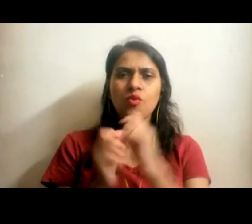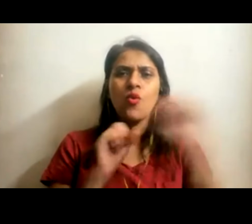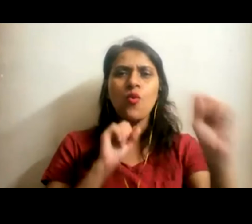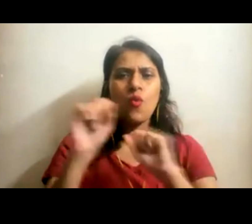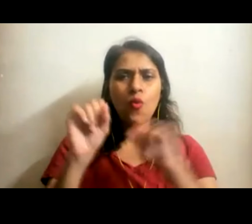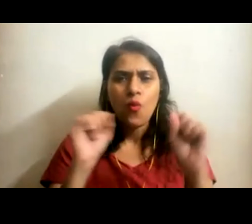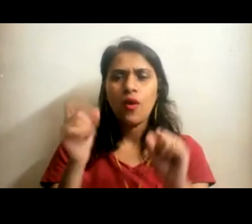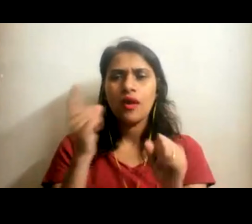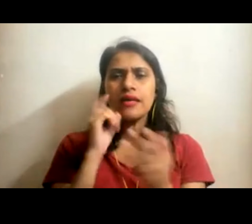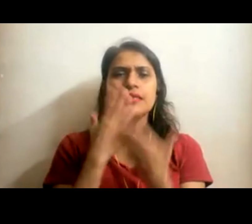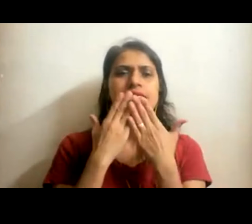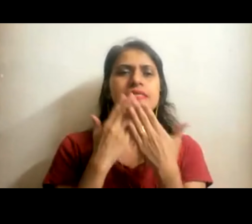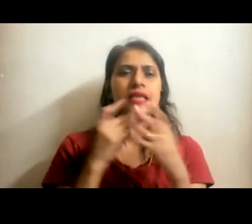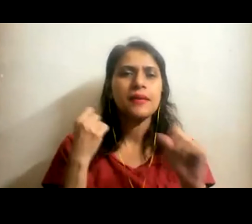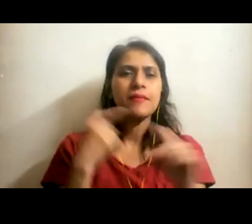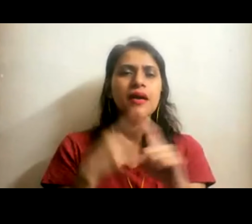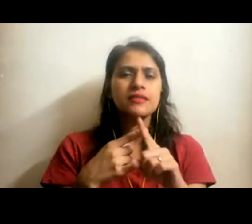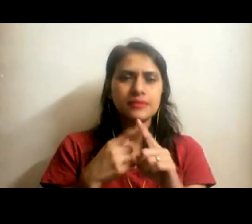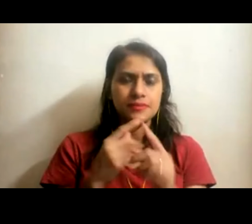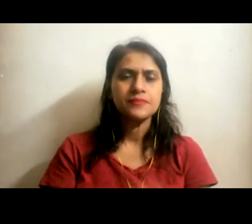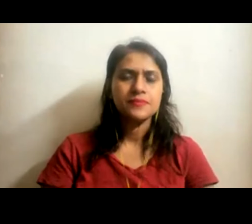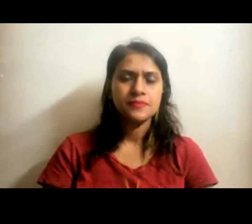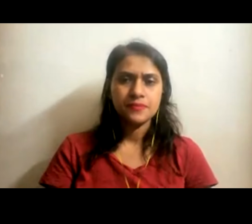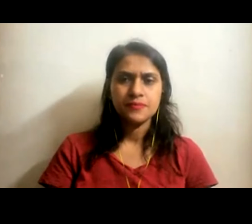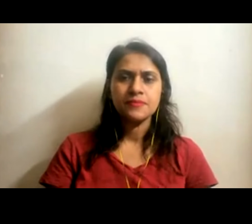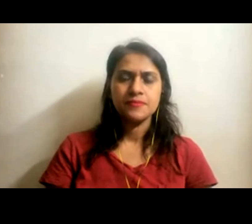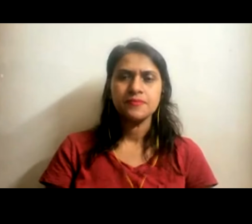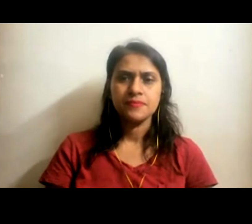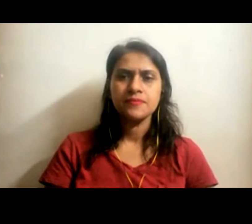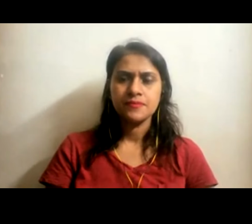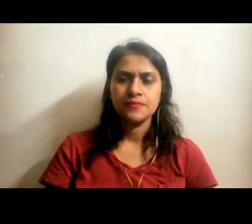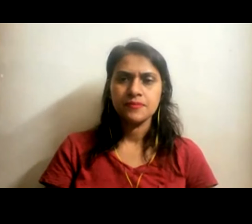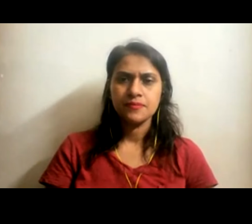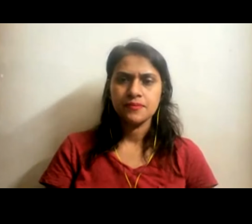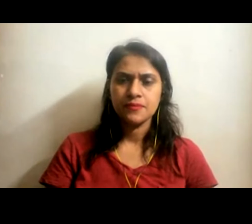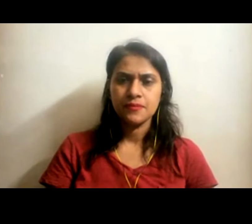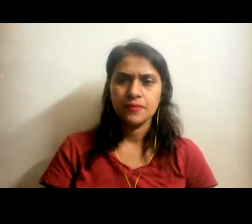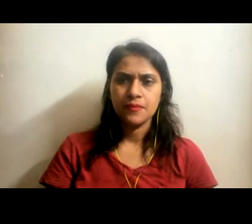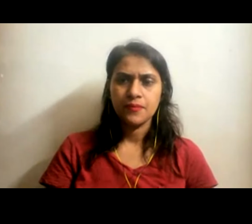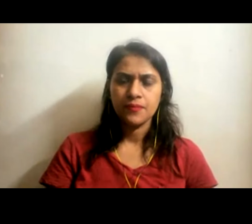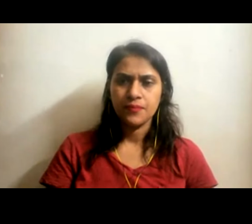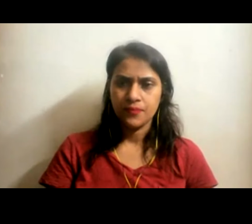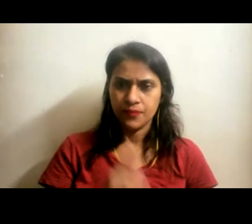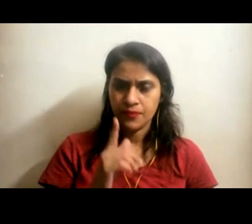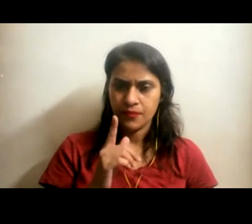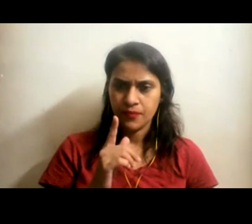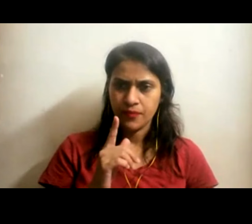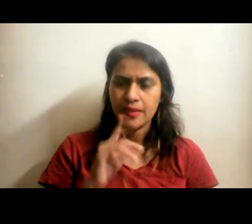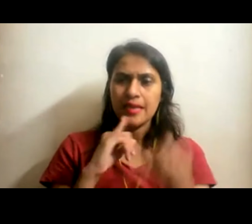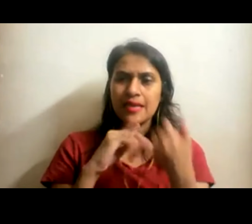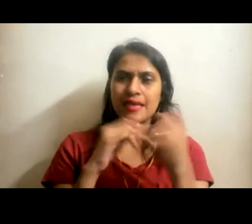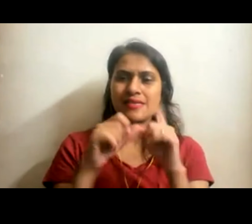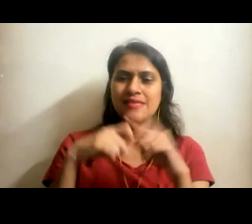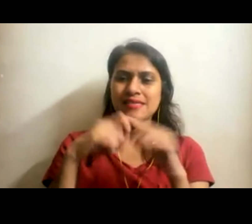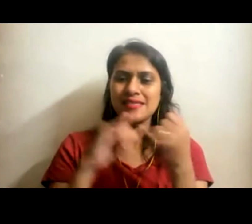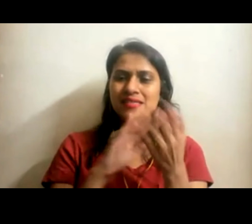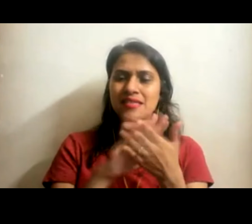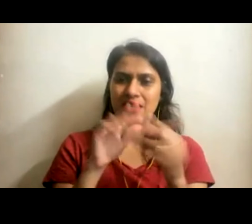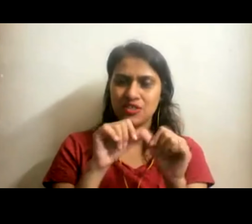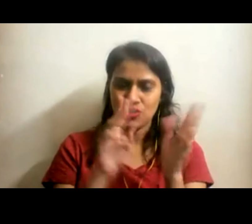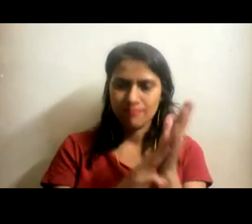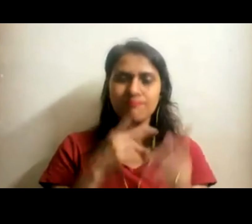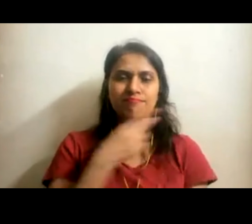to study over the years. Yeah. Okay. I hope that's clear. Saksham and me were discussing this thing only, that